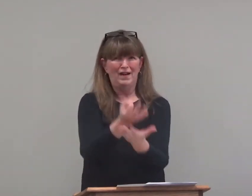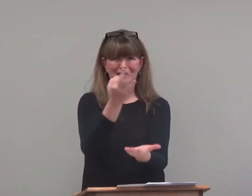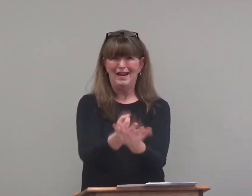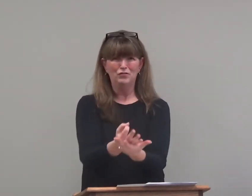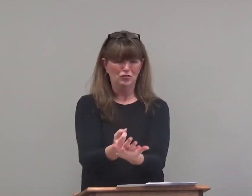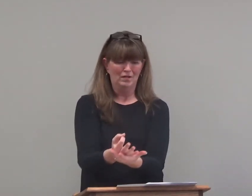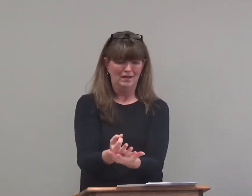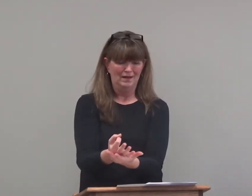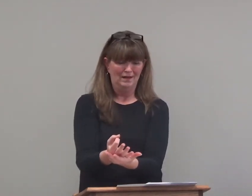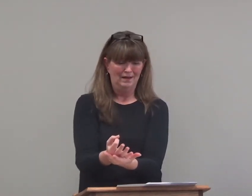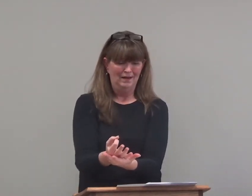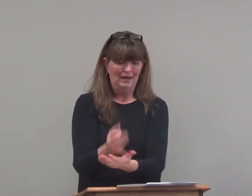church financially.